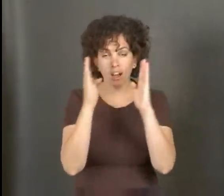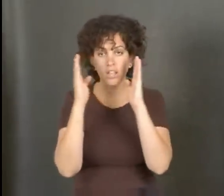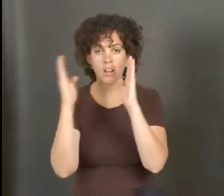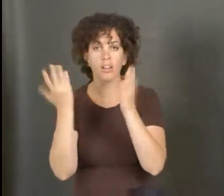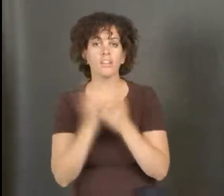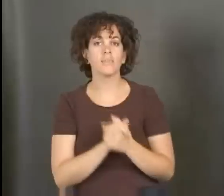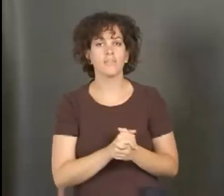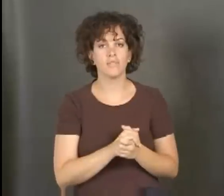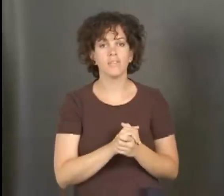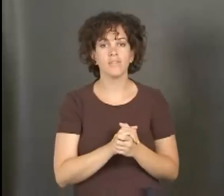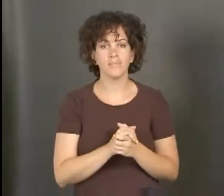aisle.